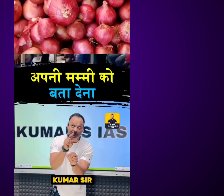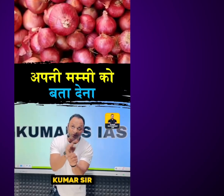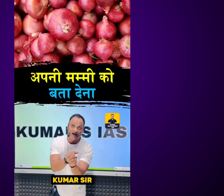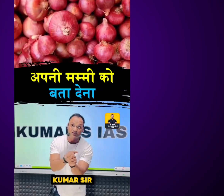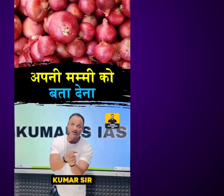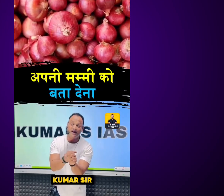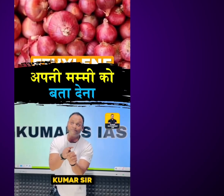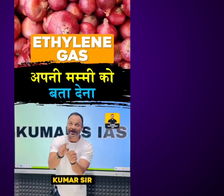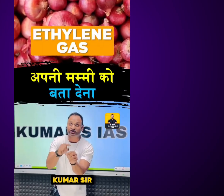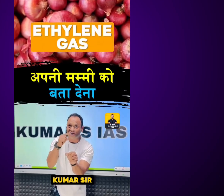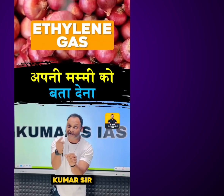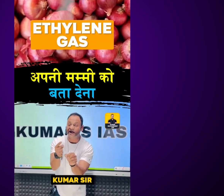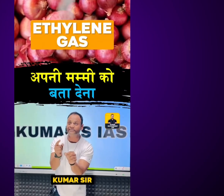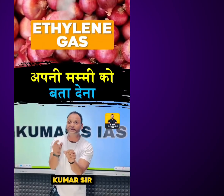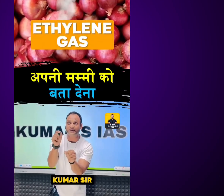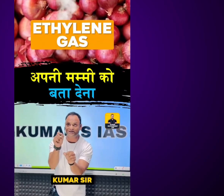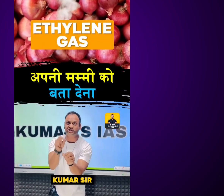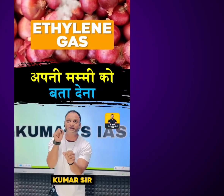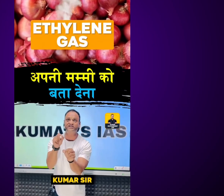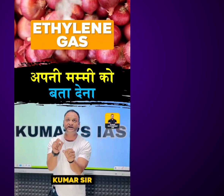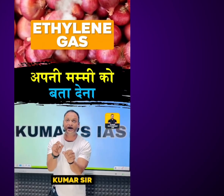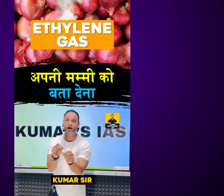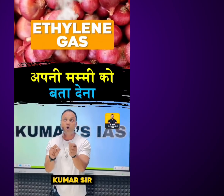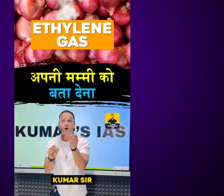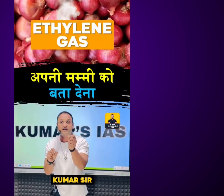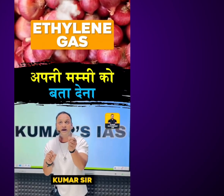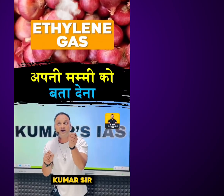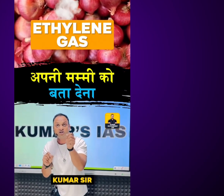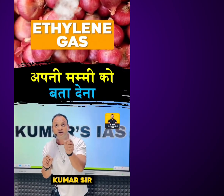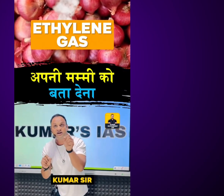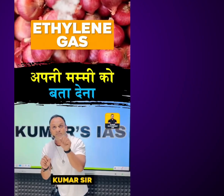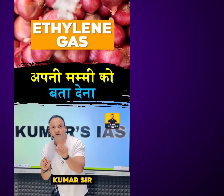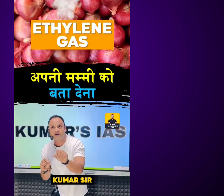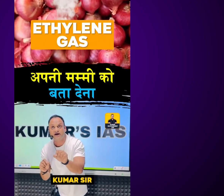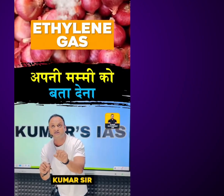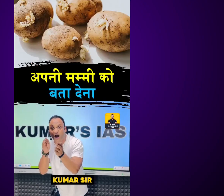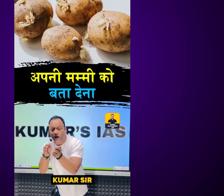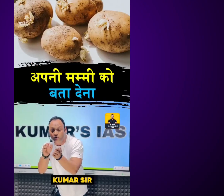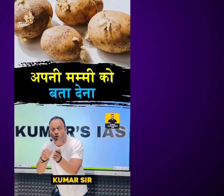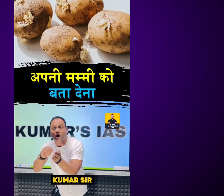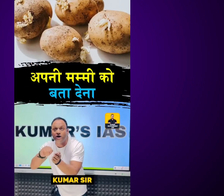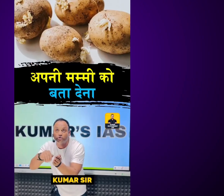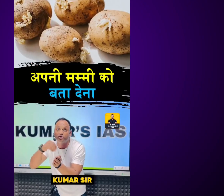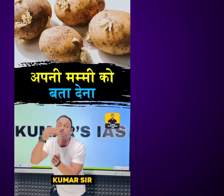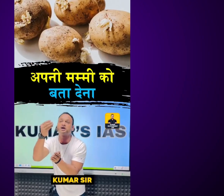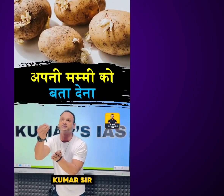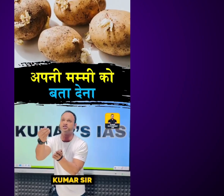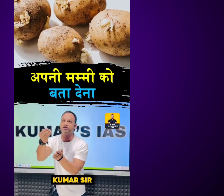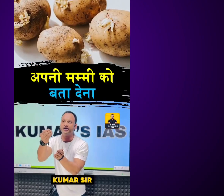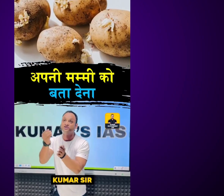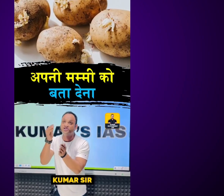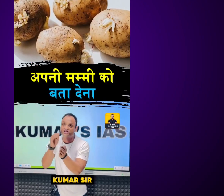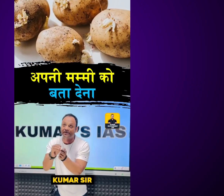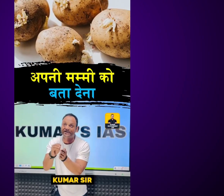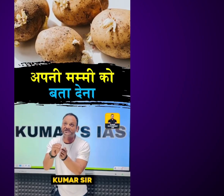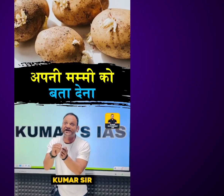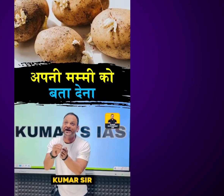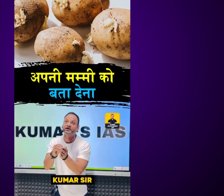source. What's more, a few small studies suggest that eating sprouted potatoes during pregnancy may increase the risk